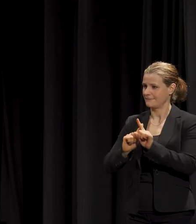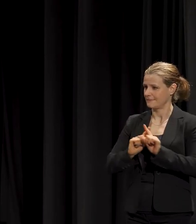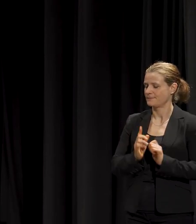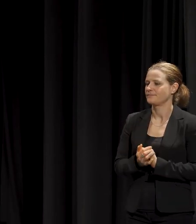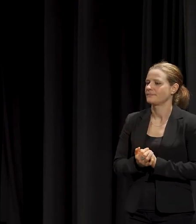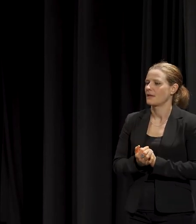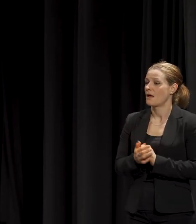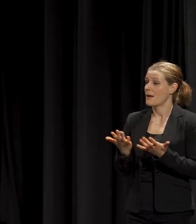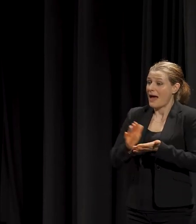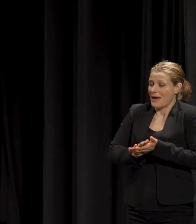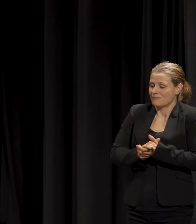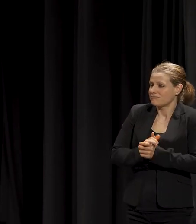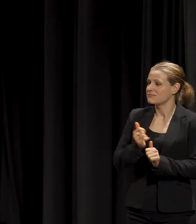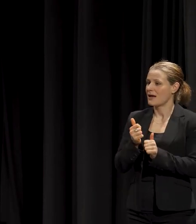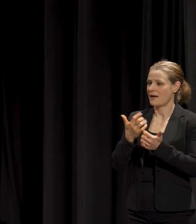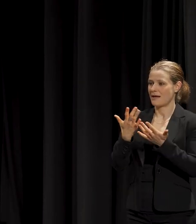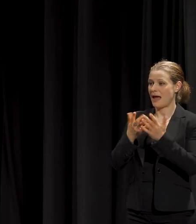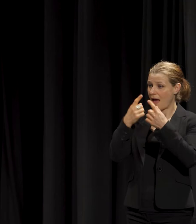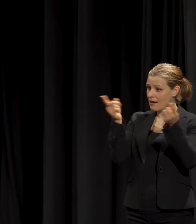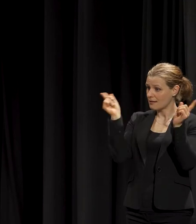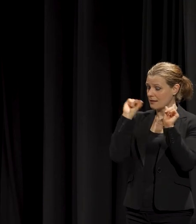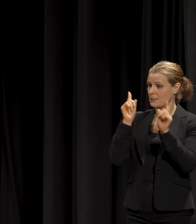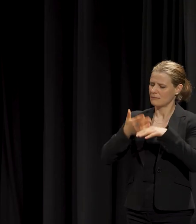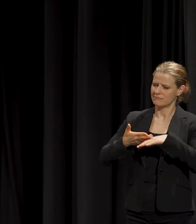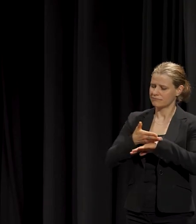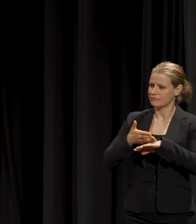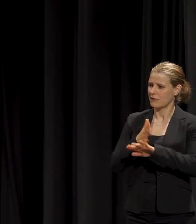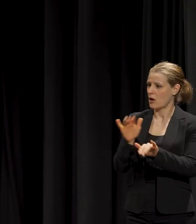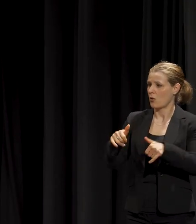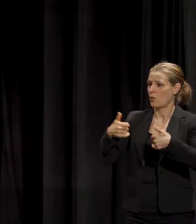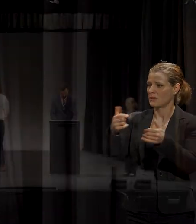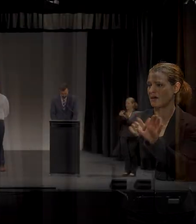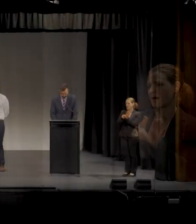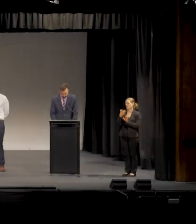I am delighted to present Academic Effort Awards to students in Year 9.